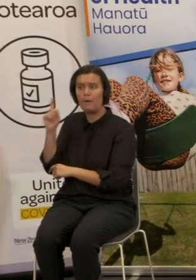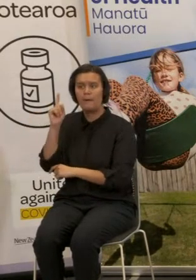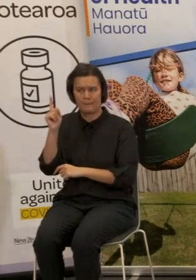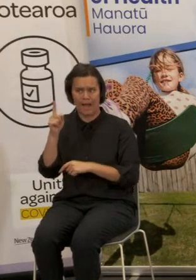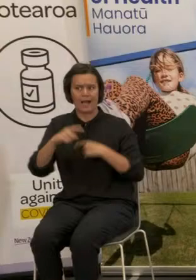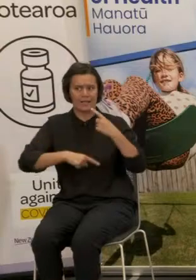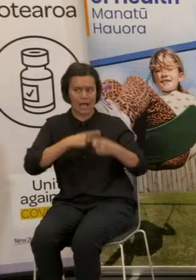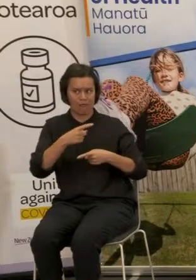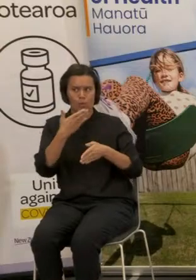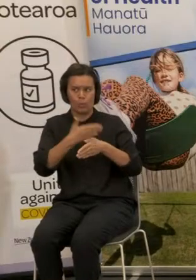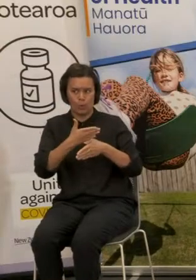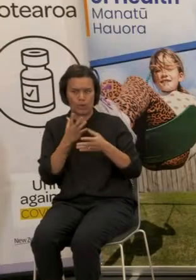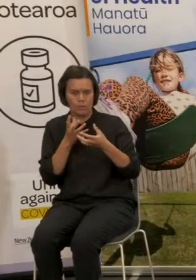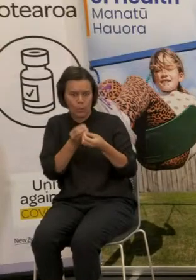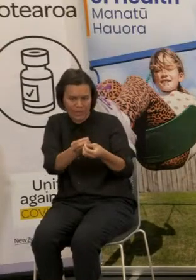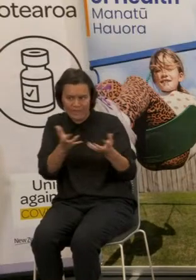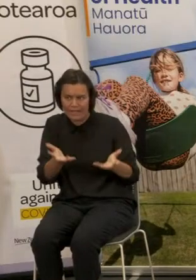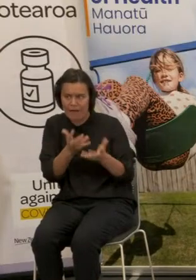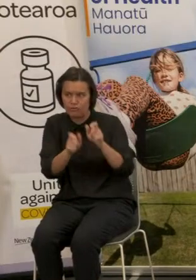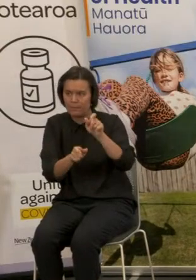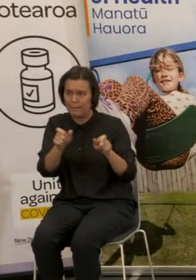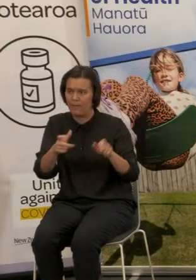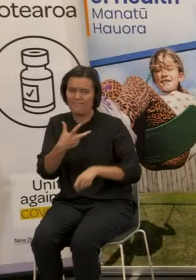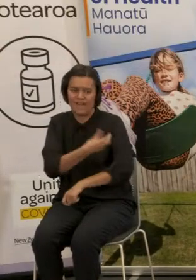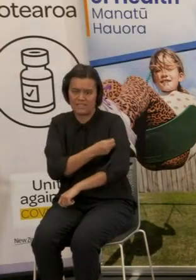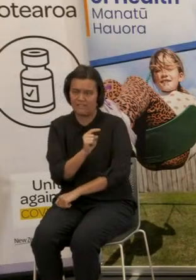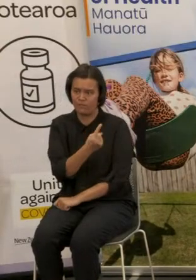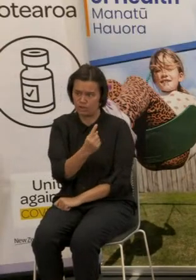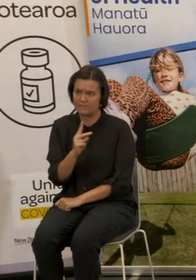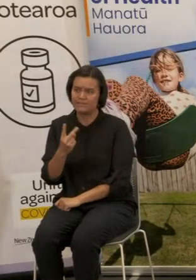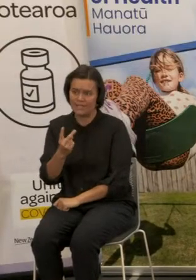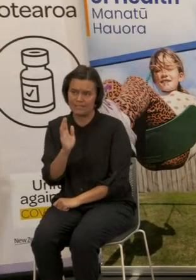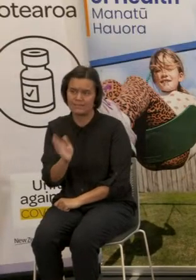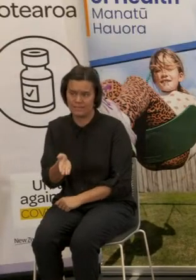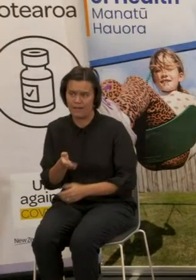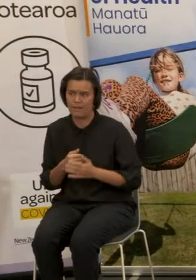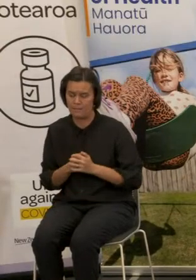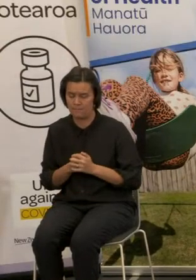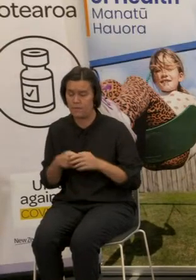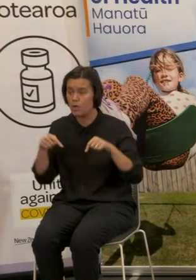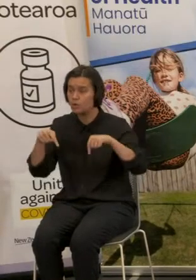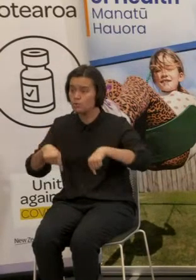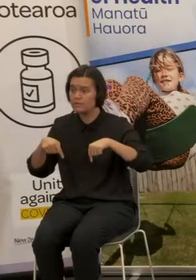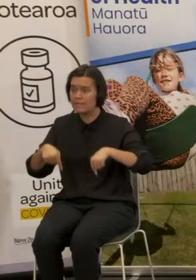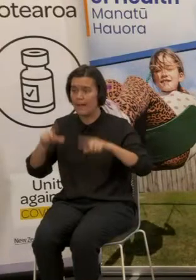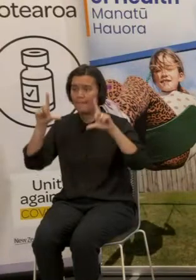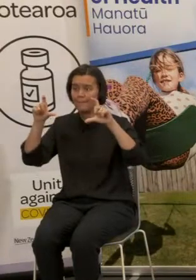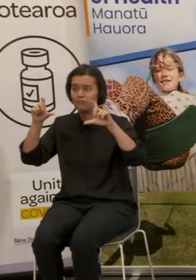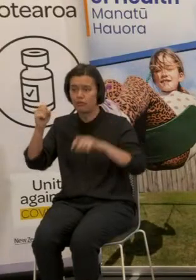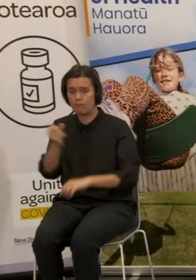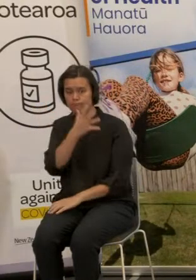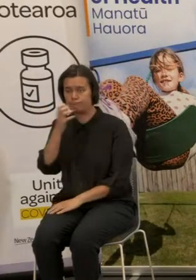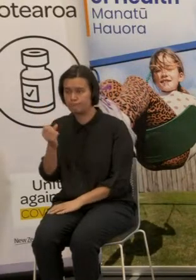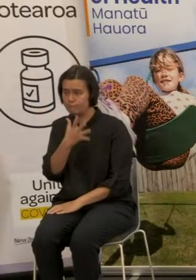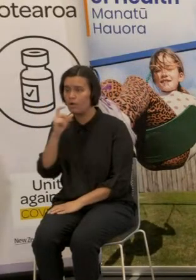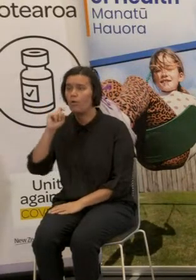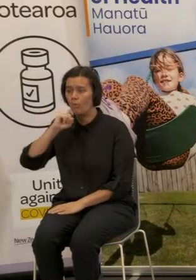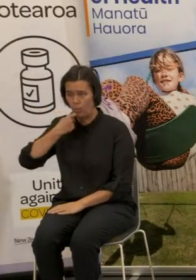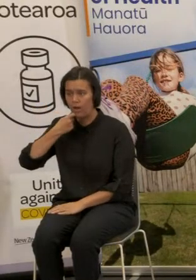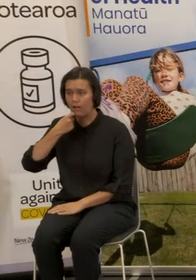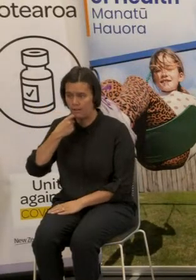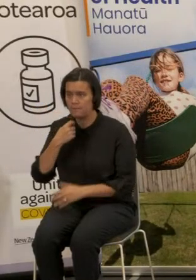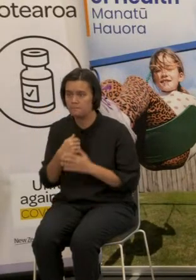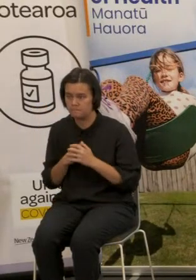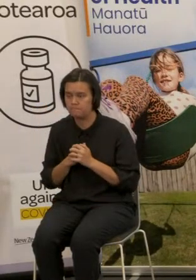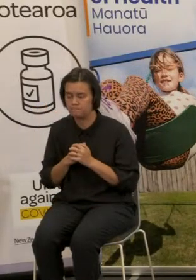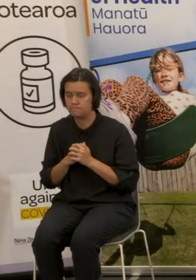about why, and a couple of graphs or pictorials to show why, as we get high coverage in the population,